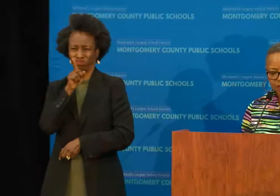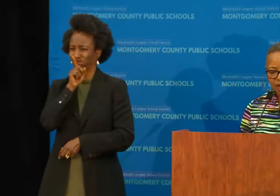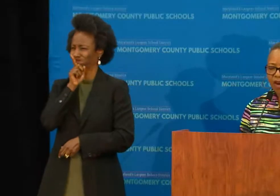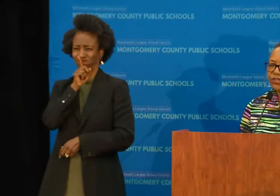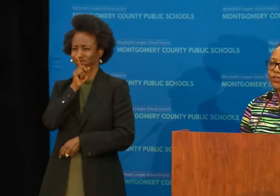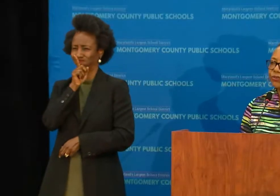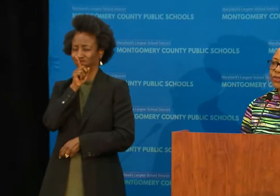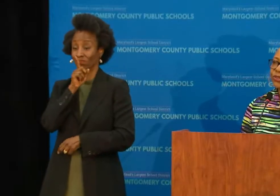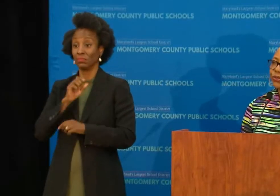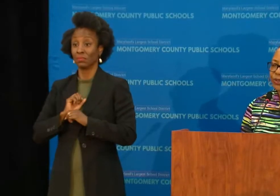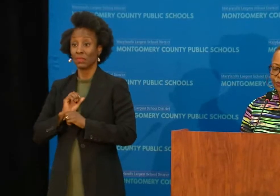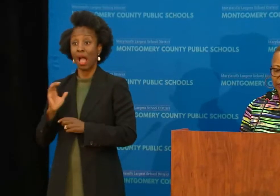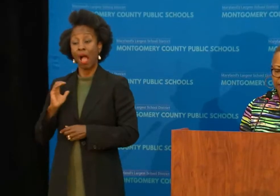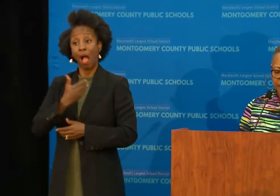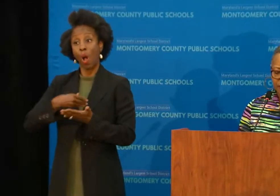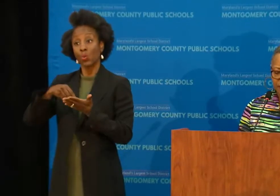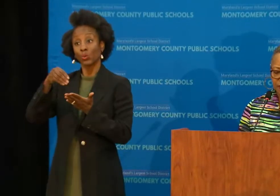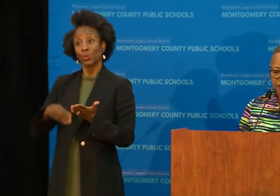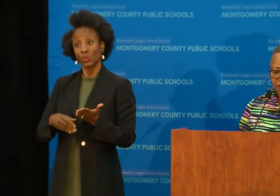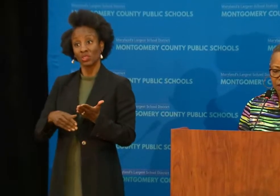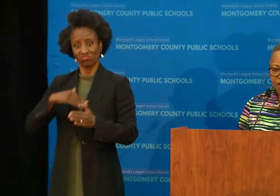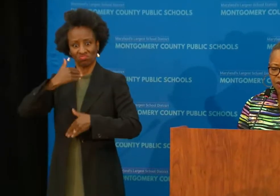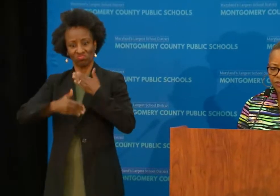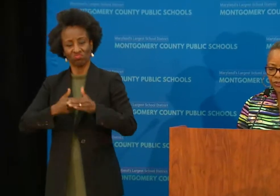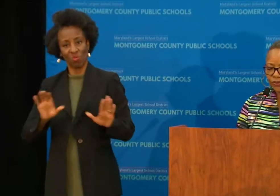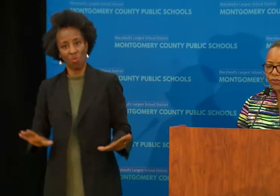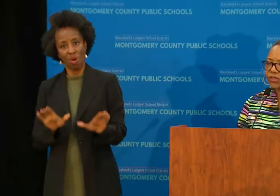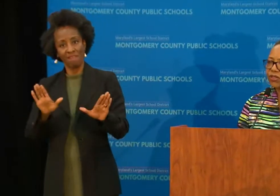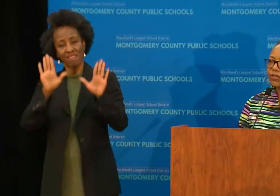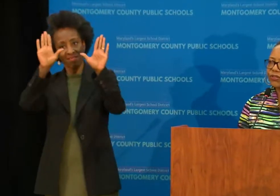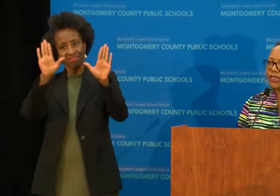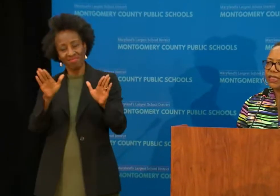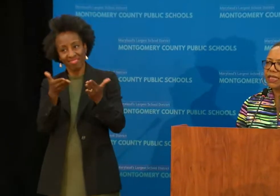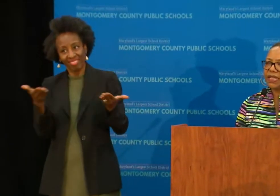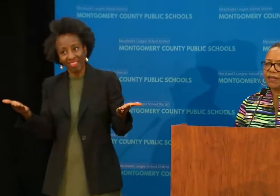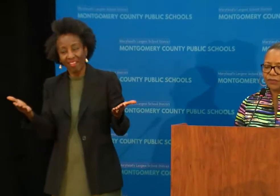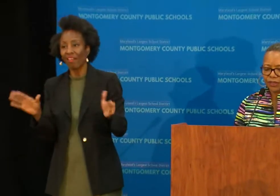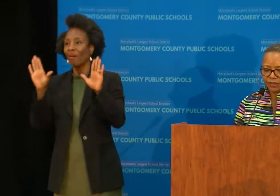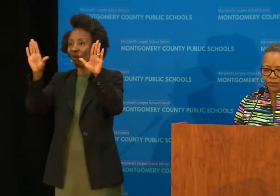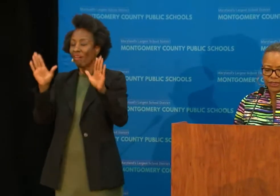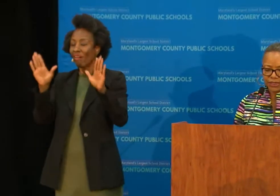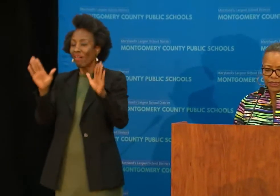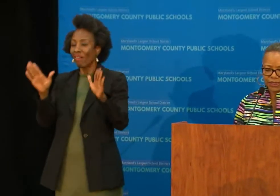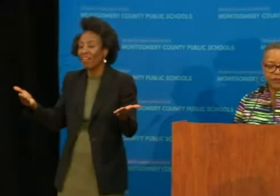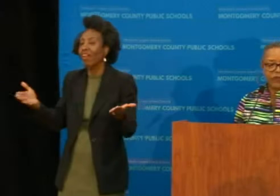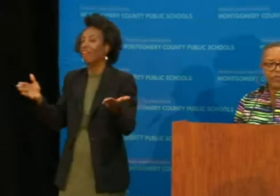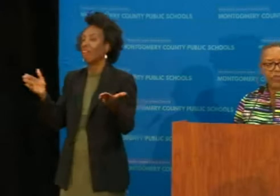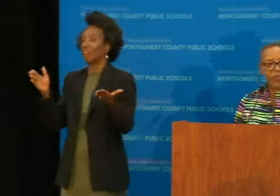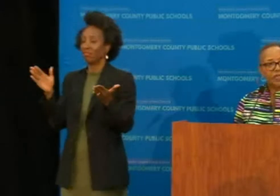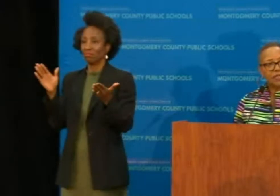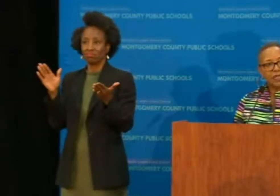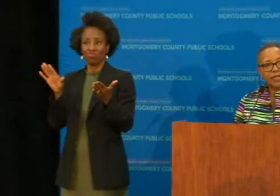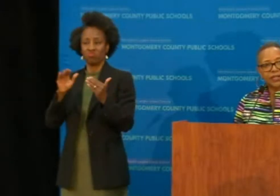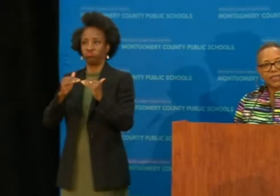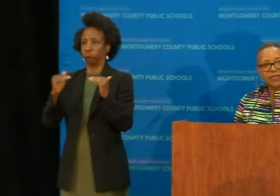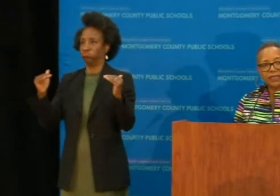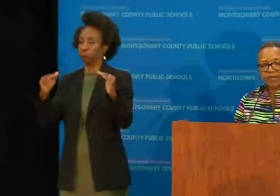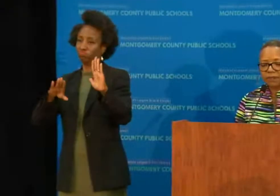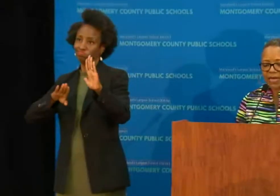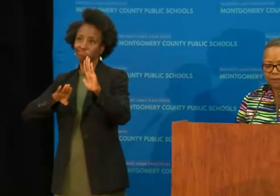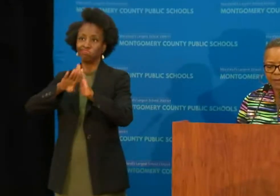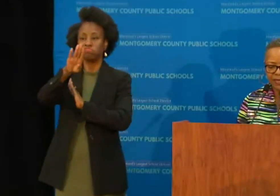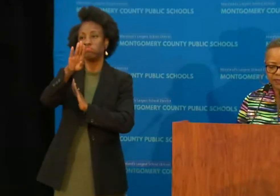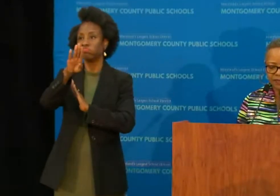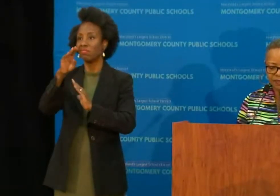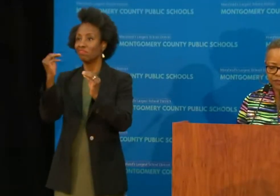MCPS. Our students are doing great things. Our students are learning at ever-increasing levels in the areas